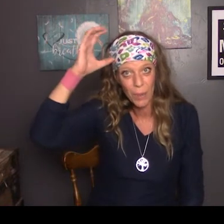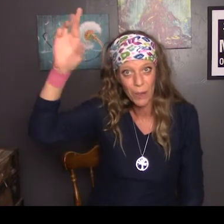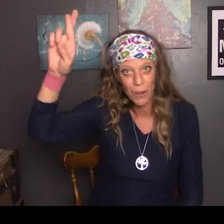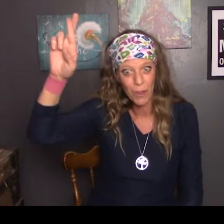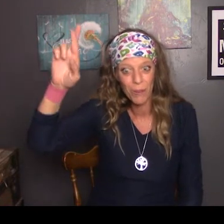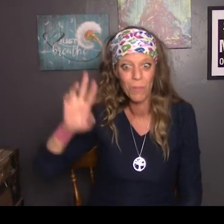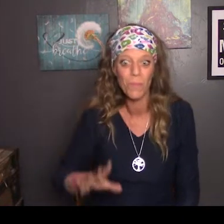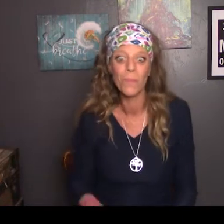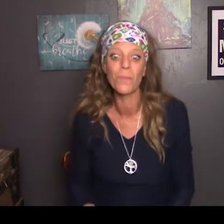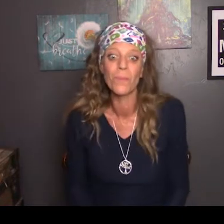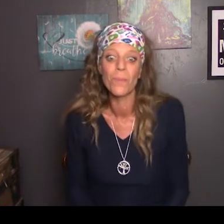computer,